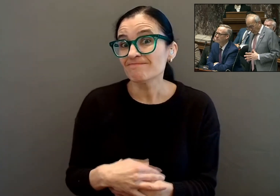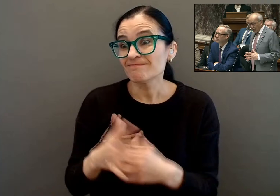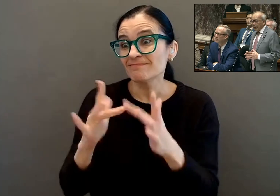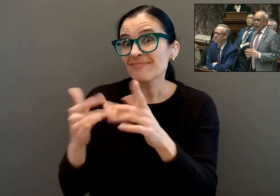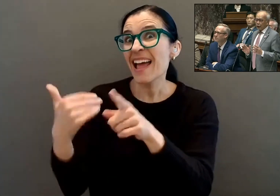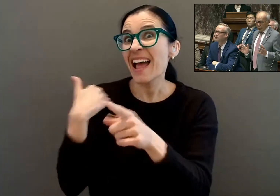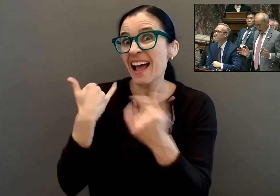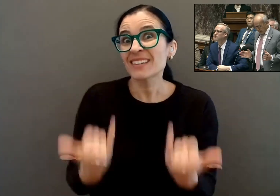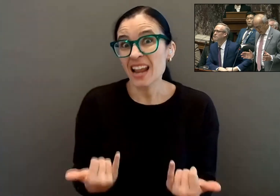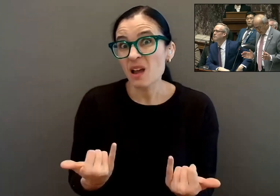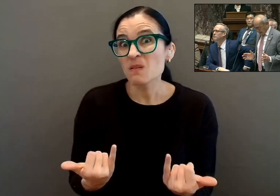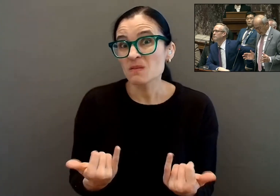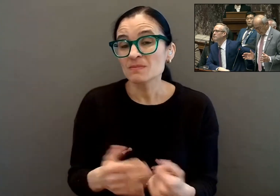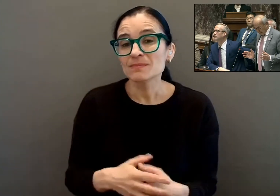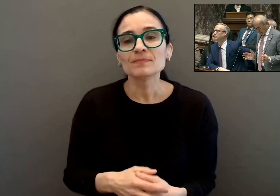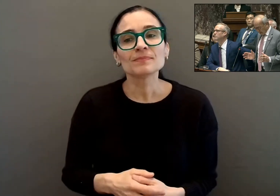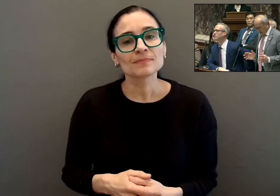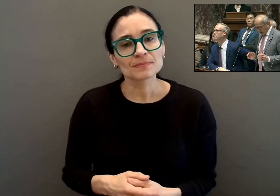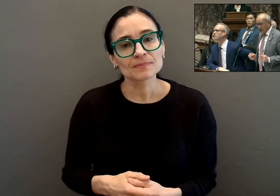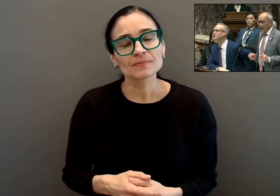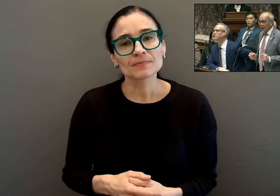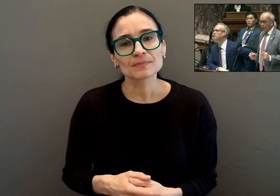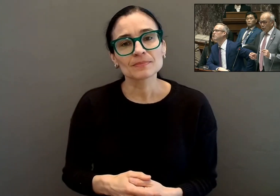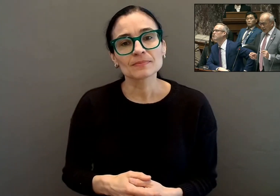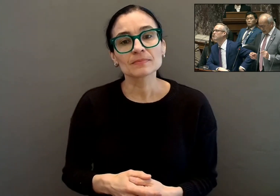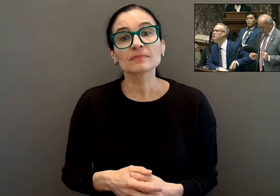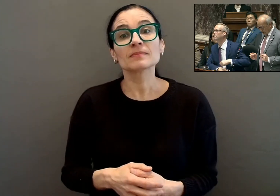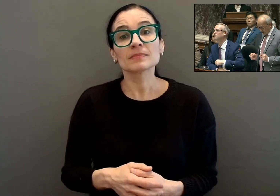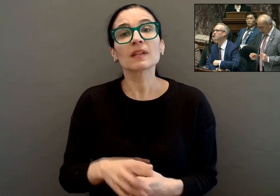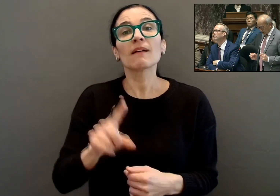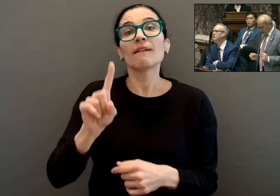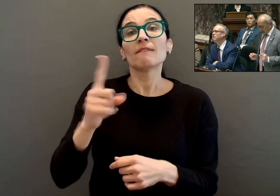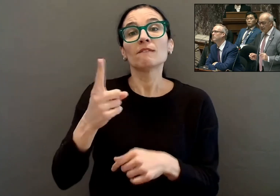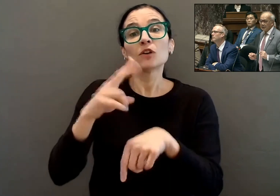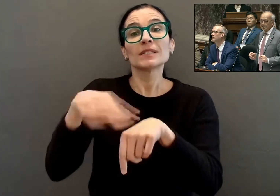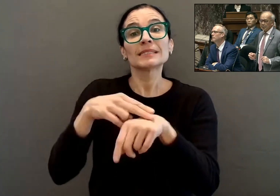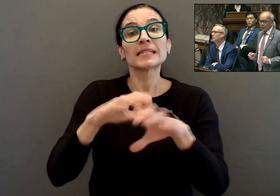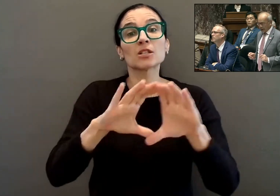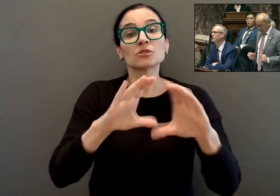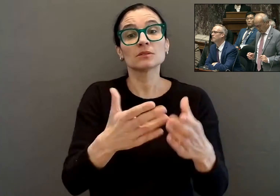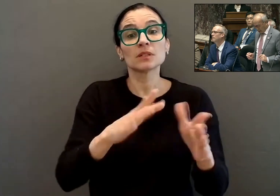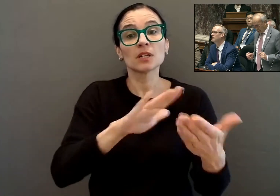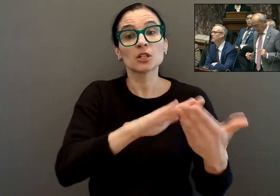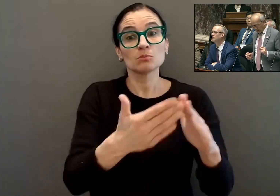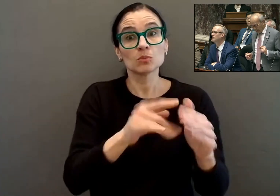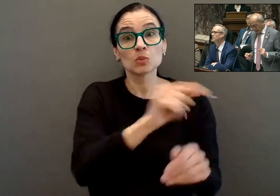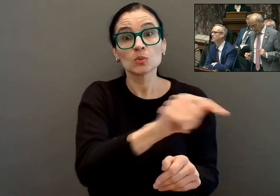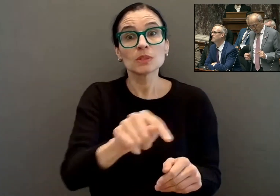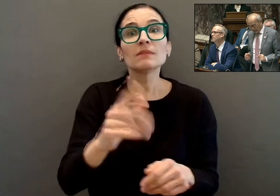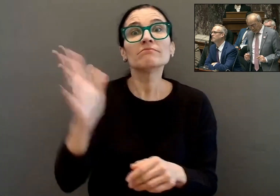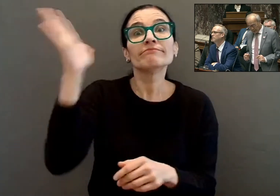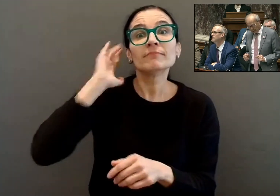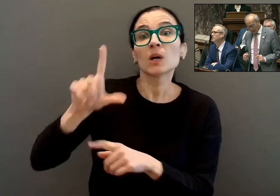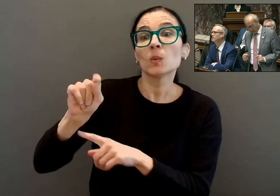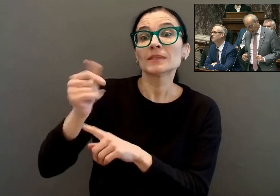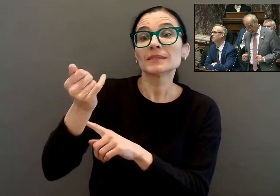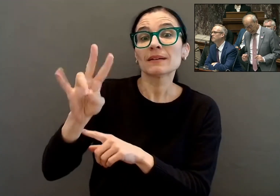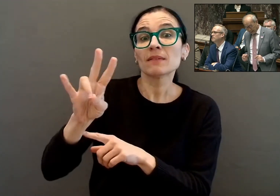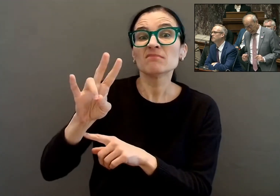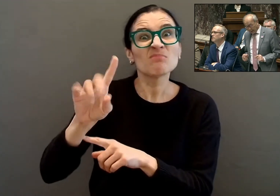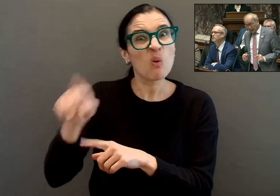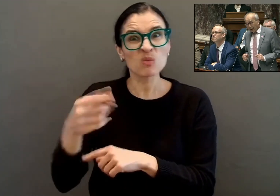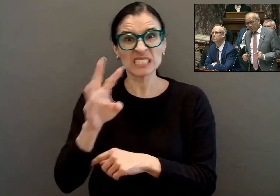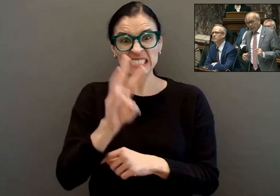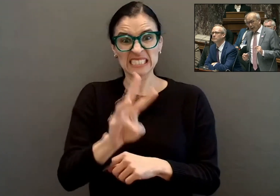for First Nation communities, particularly in 2017, is 66%. Now they're 83%